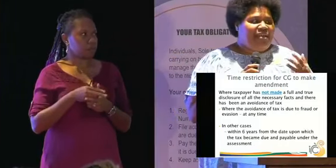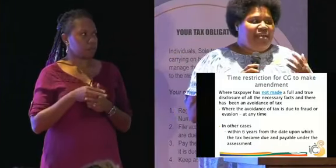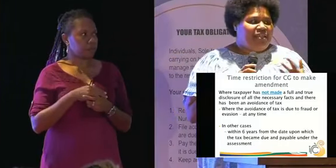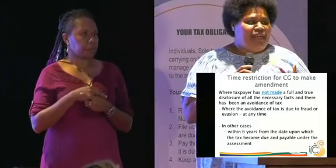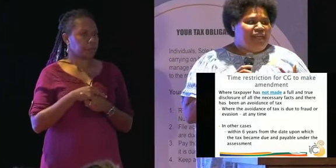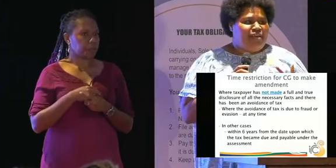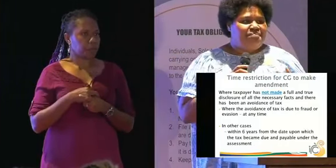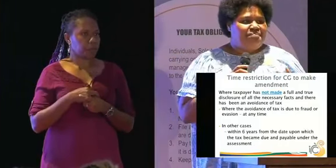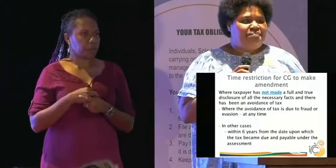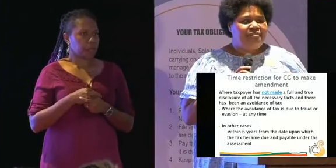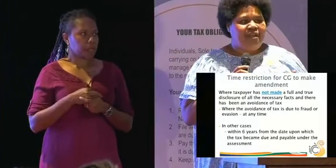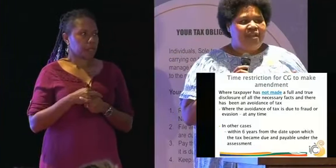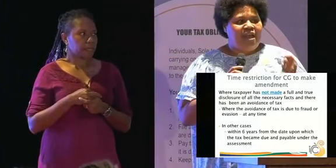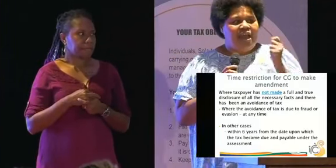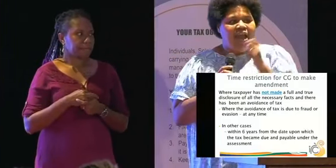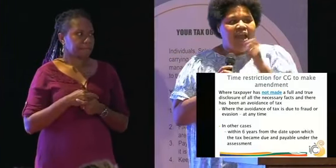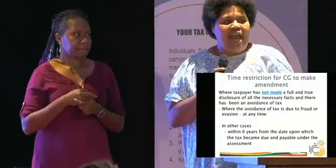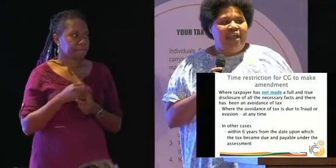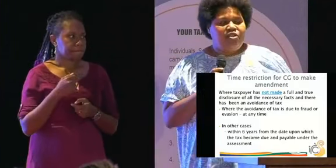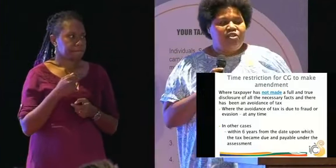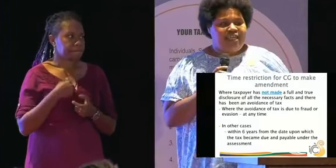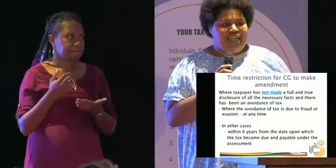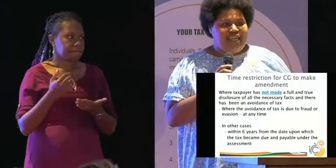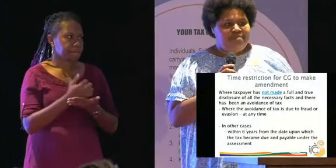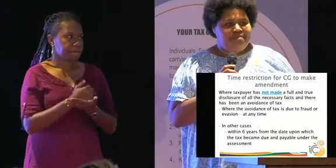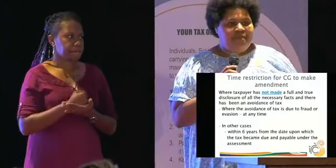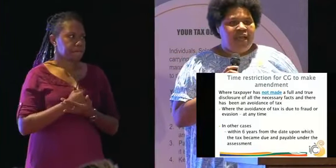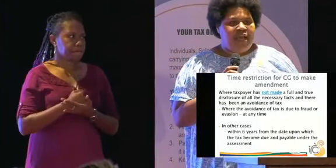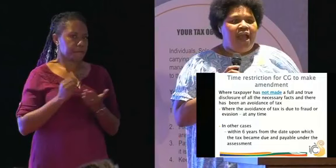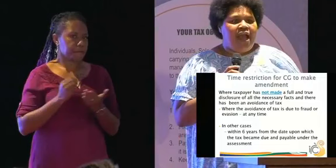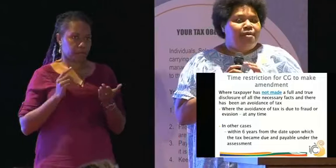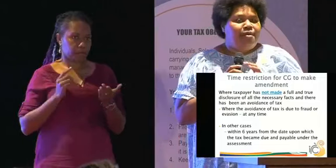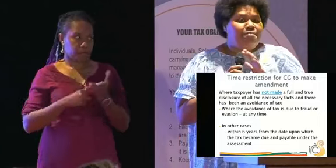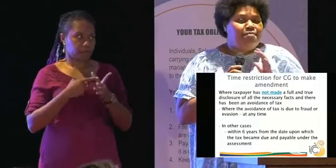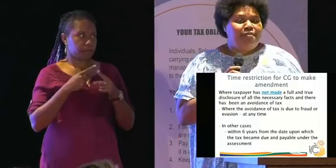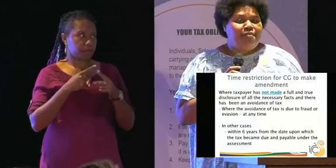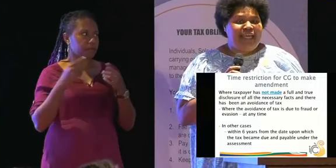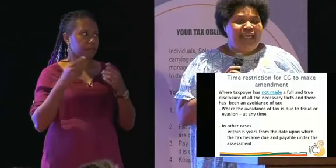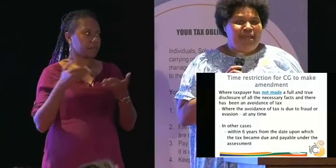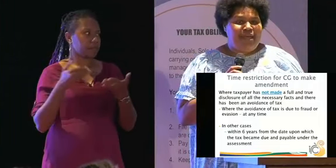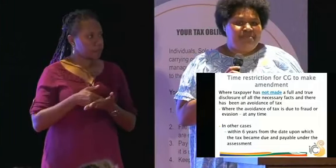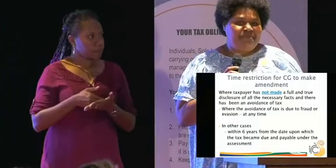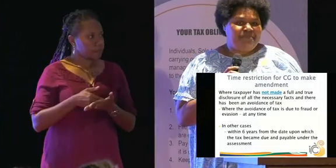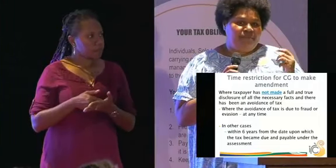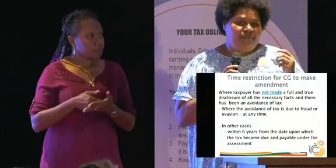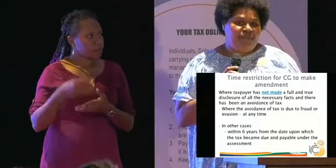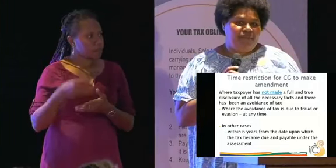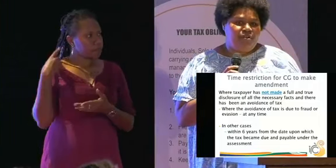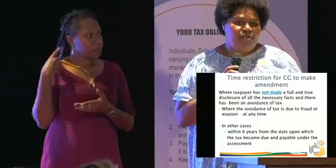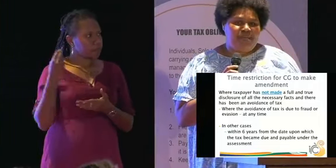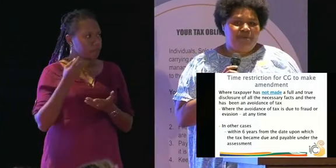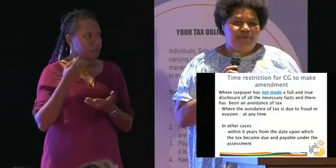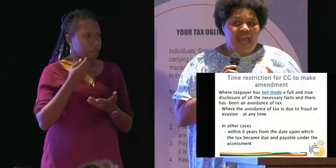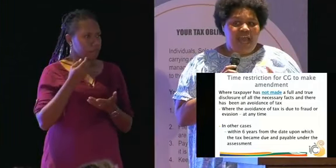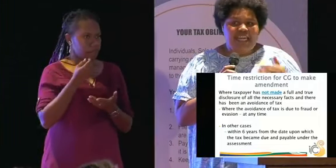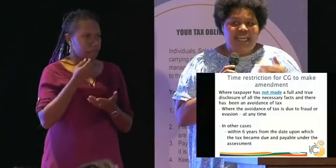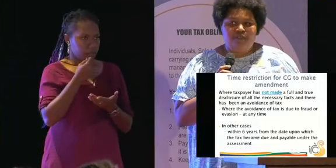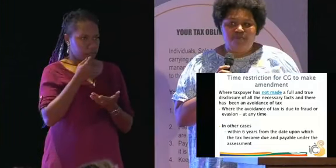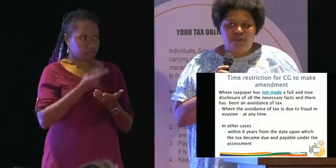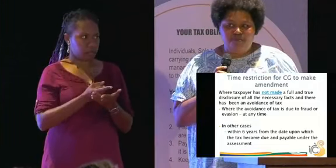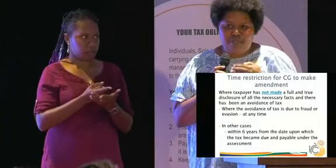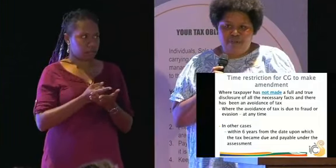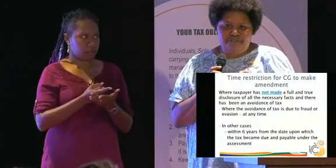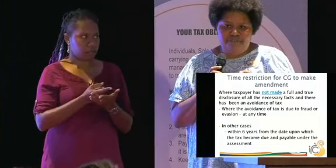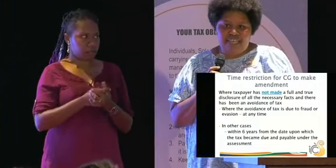So I get a return, I lodge it in, me yaman, me tokol I did